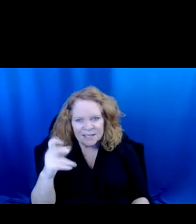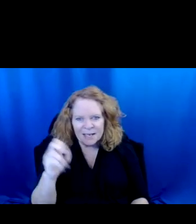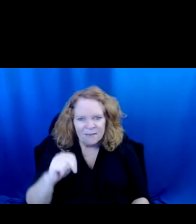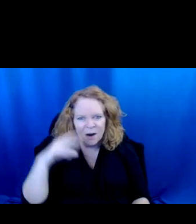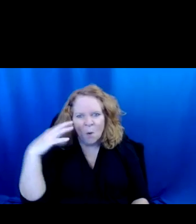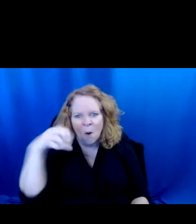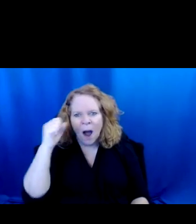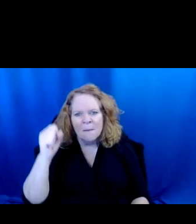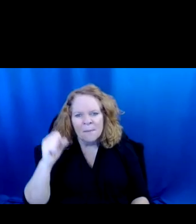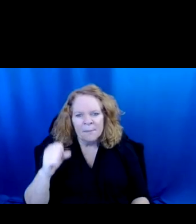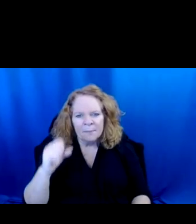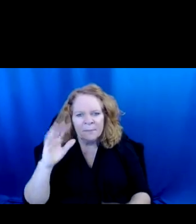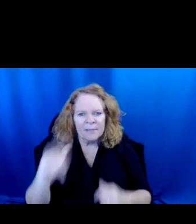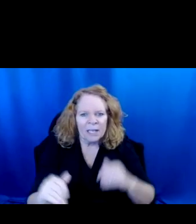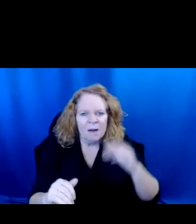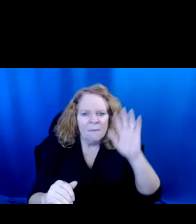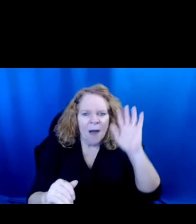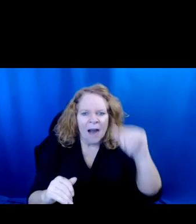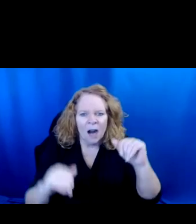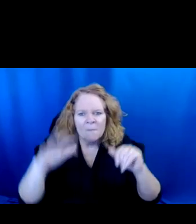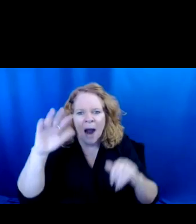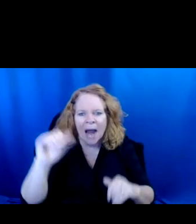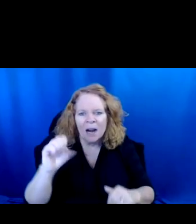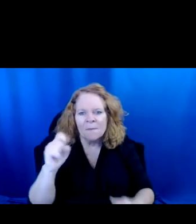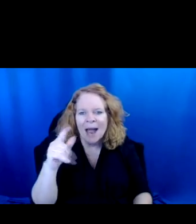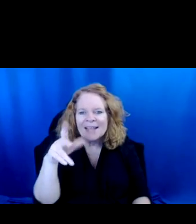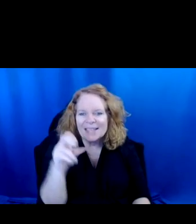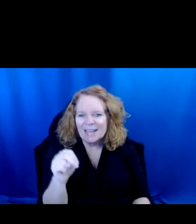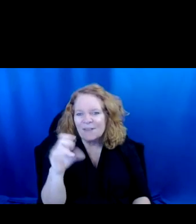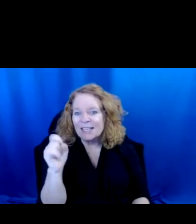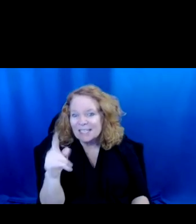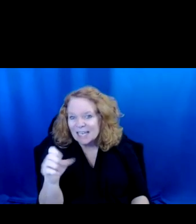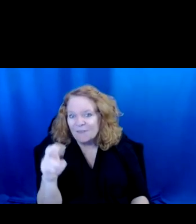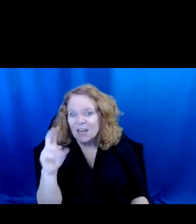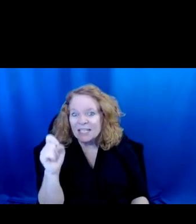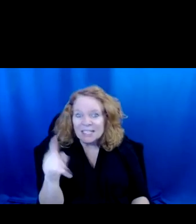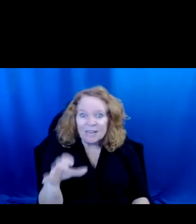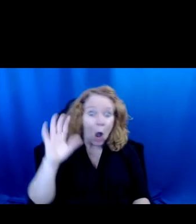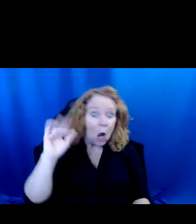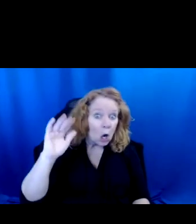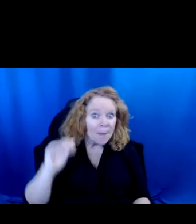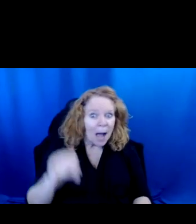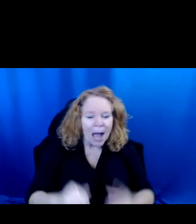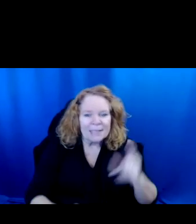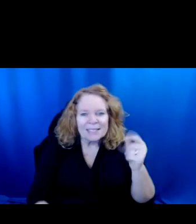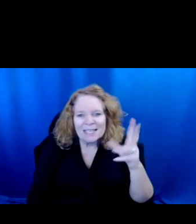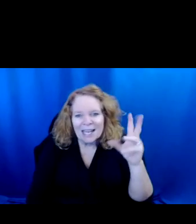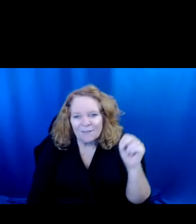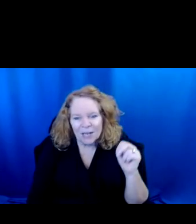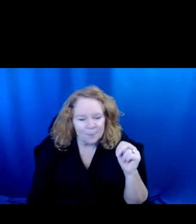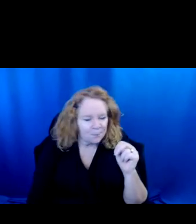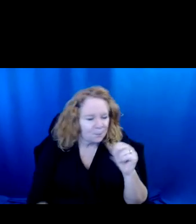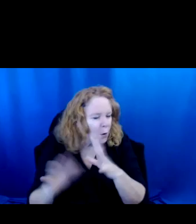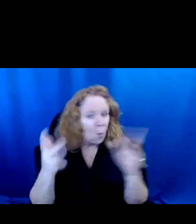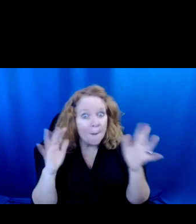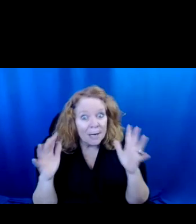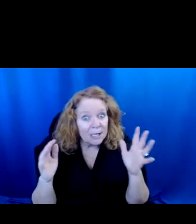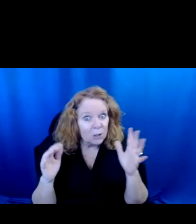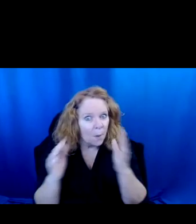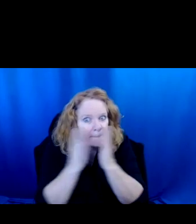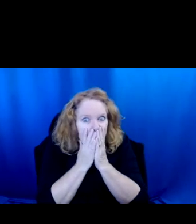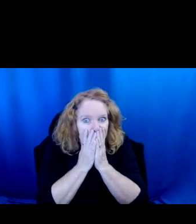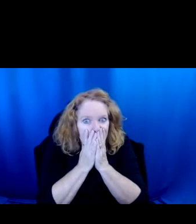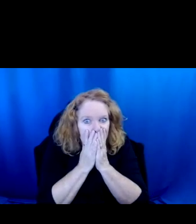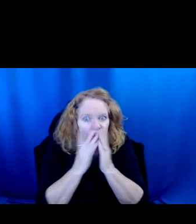Stephen, whoop. A goodbye, goodbye, goodbye, Stephen, Stephen, Stephen. Goodbye, Stephen. Whoopity-doo, last but not least